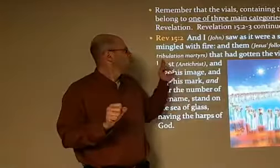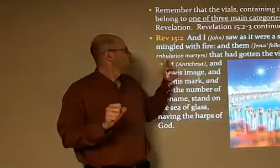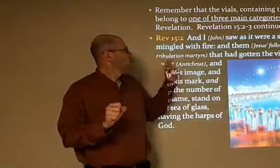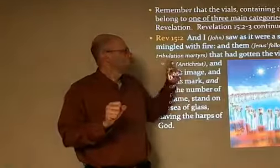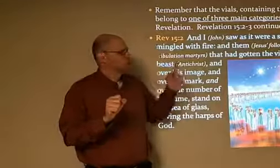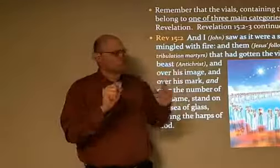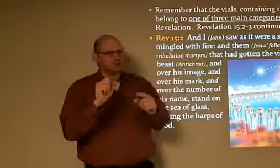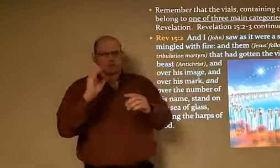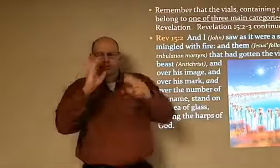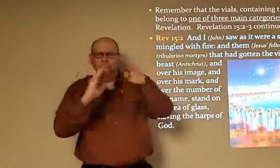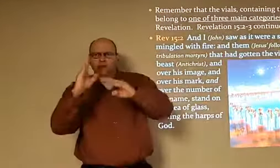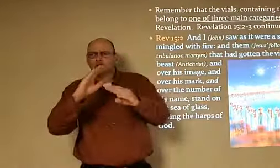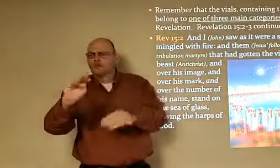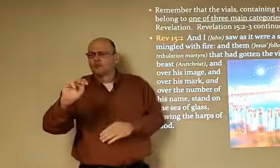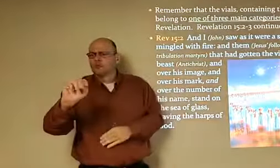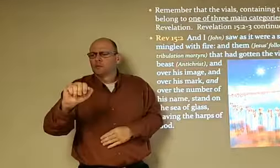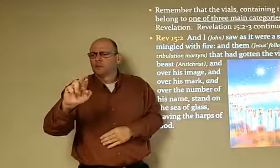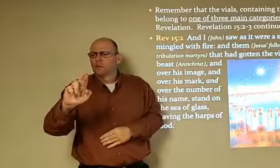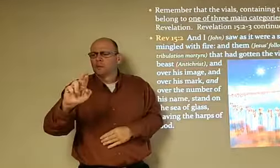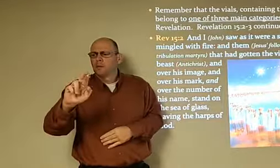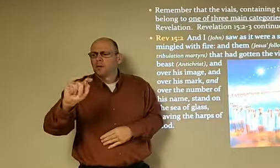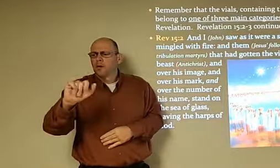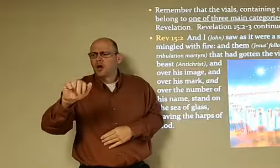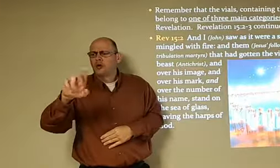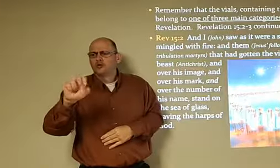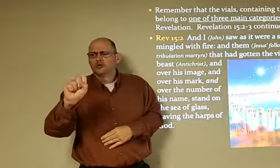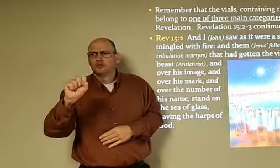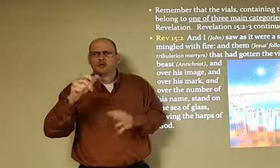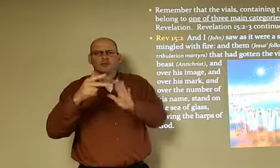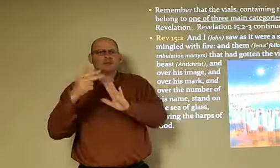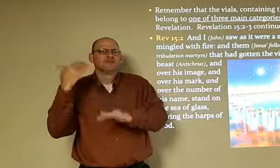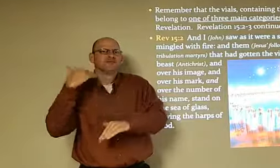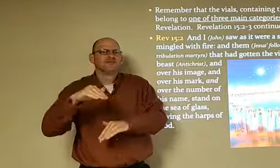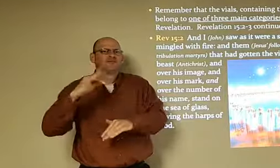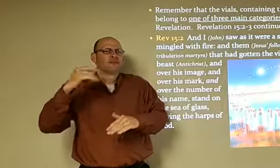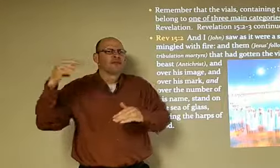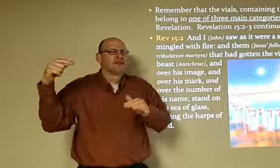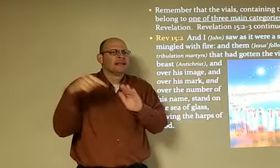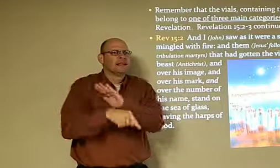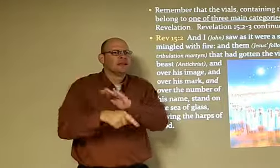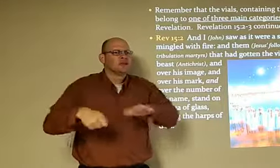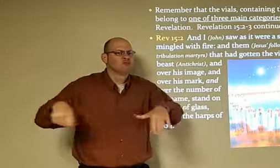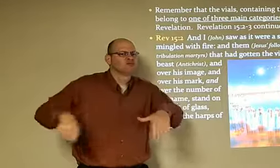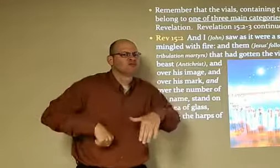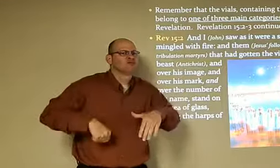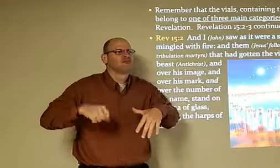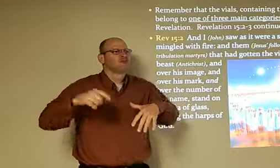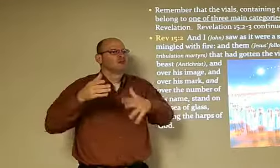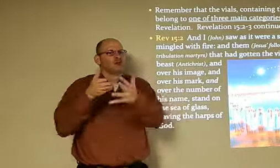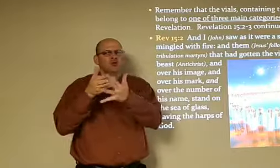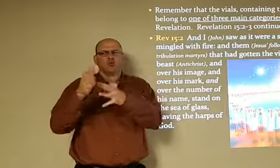really it's, you know, the followers, you know, of Jesus Christ, the redeemed, or those that were martyred